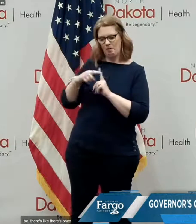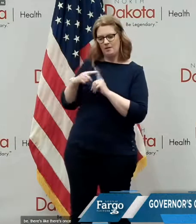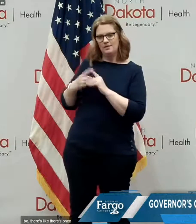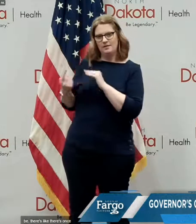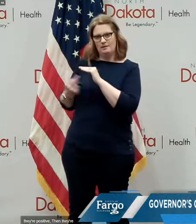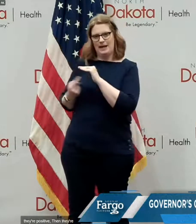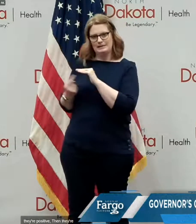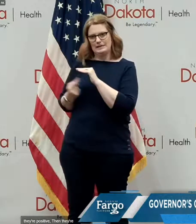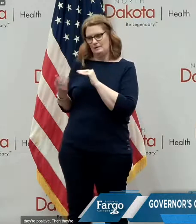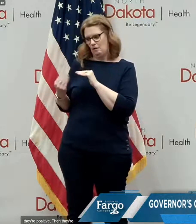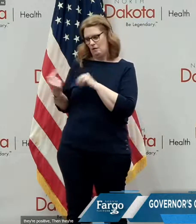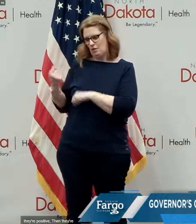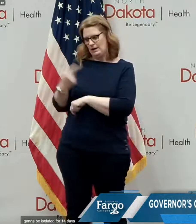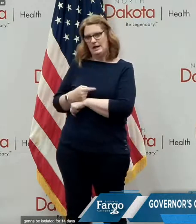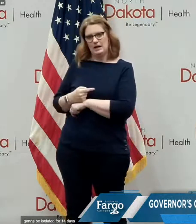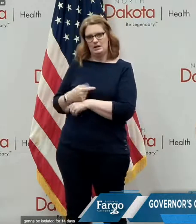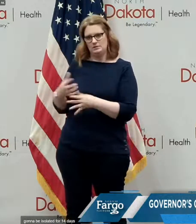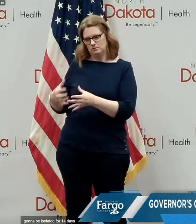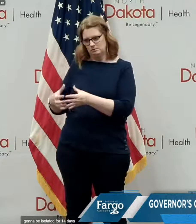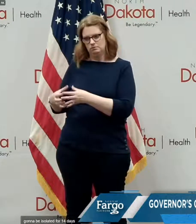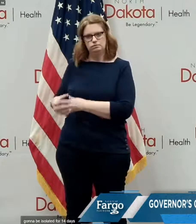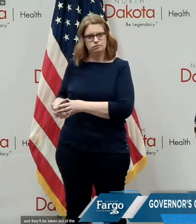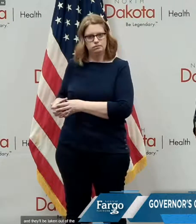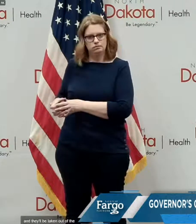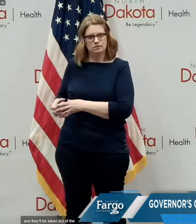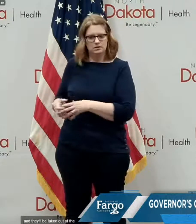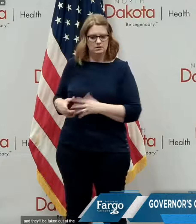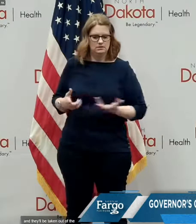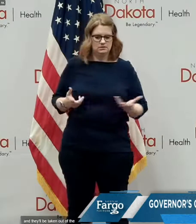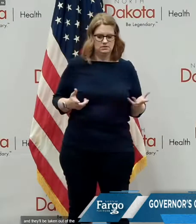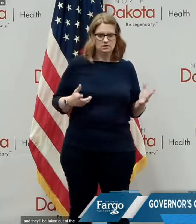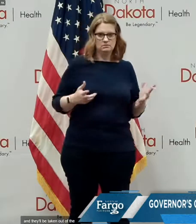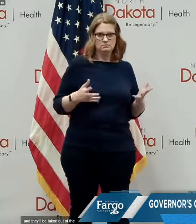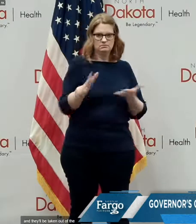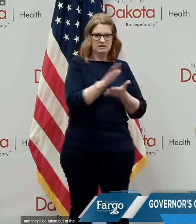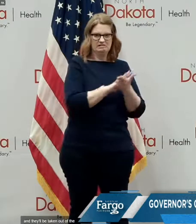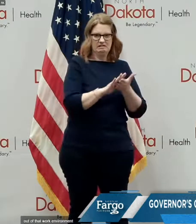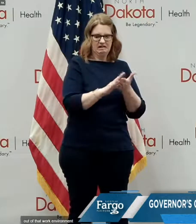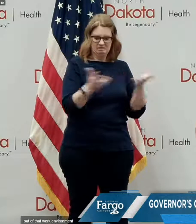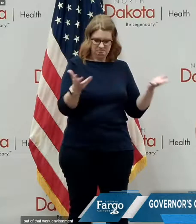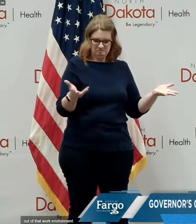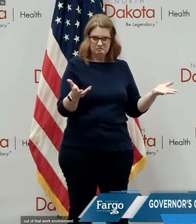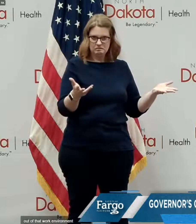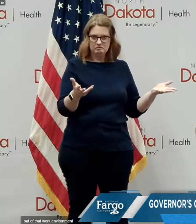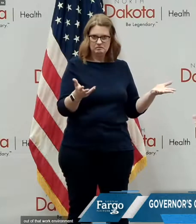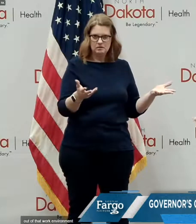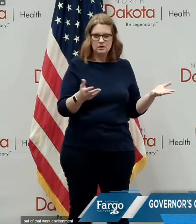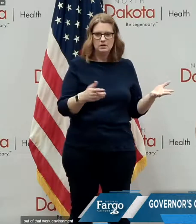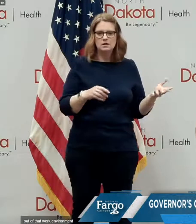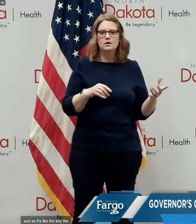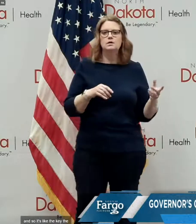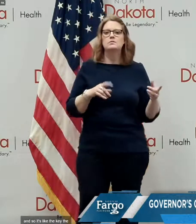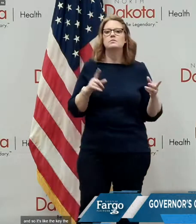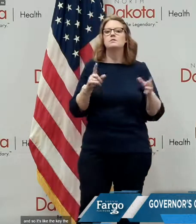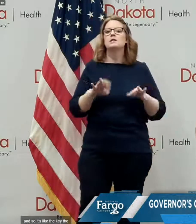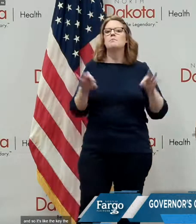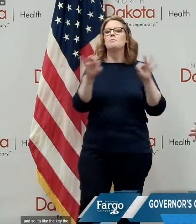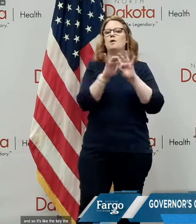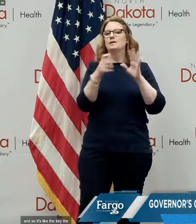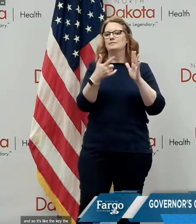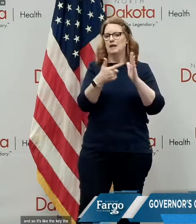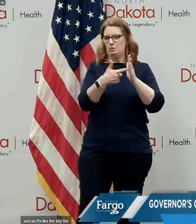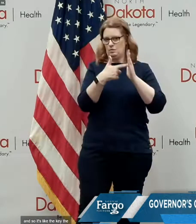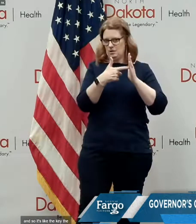for 14 days and they'll be taken out of that work environment. And so it's one of the key gating factors is that